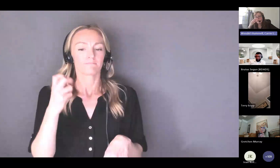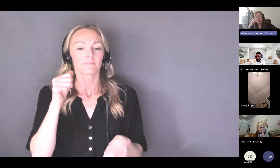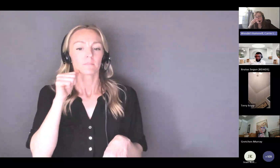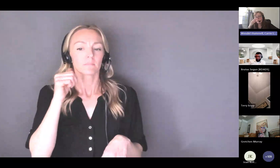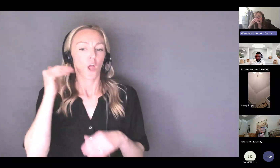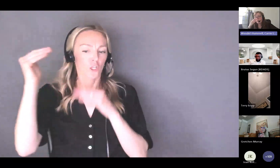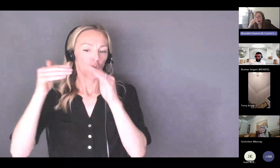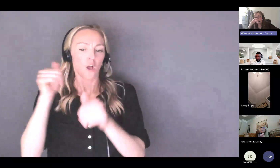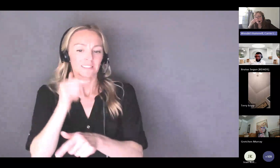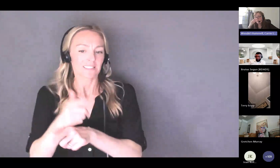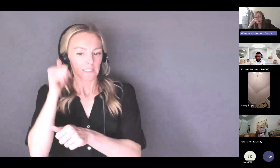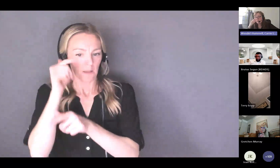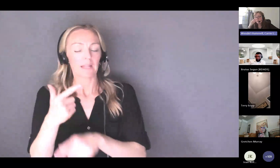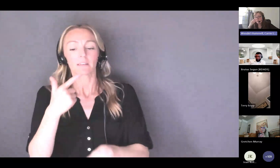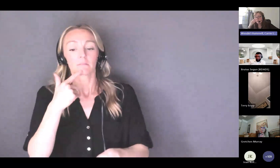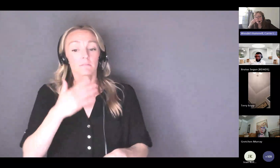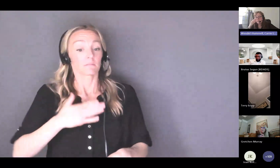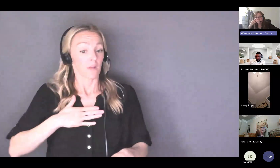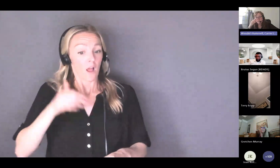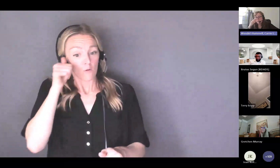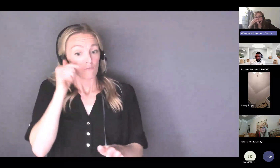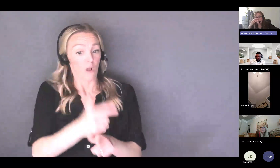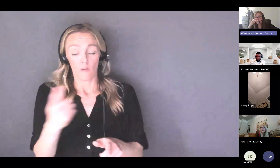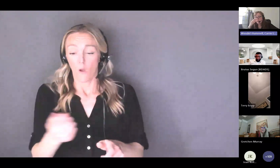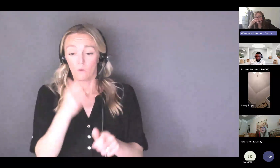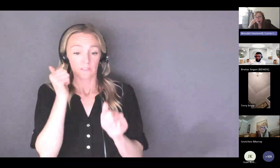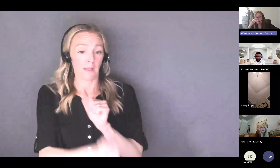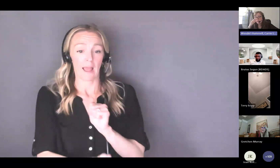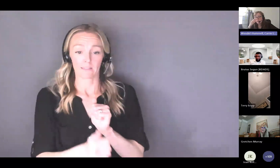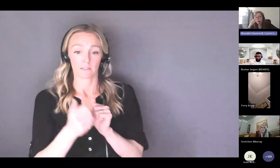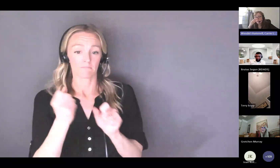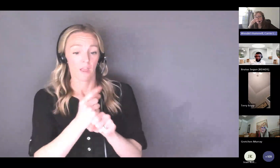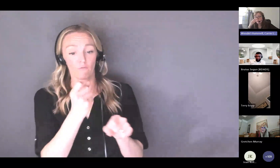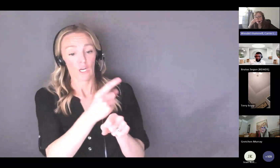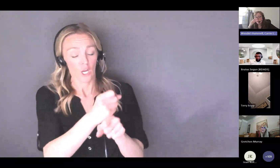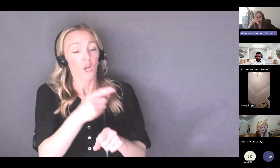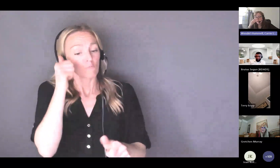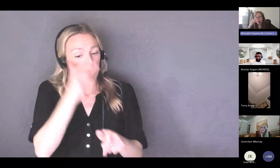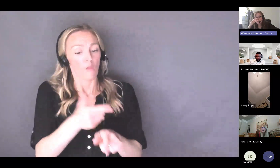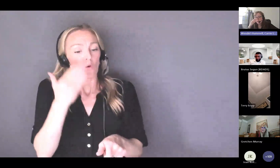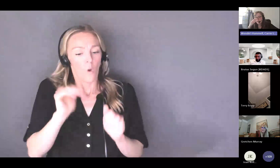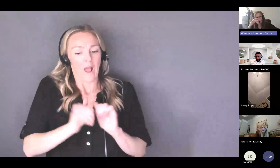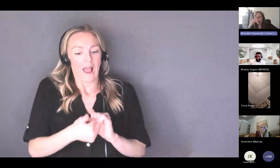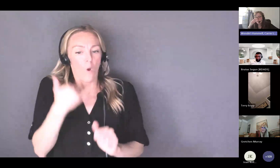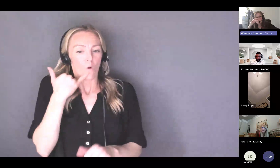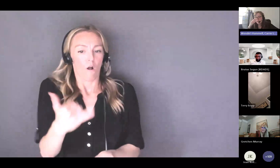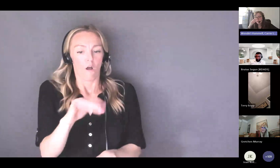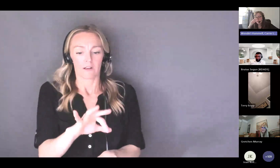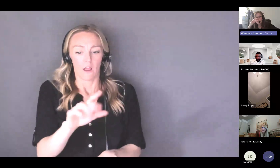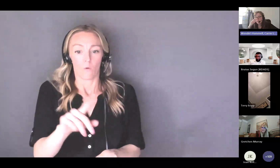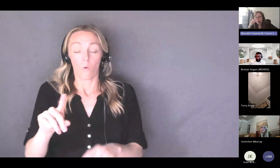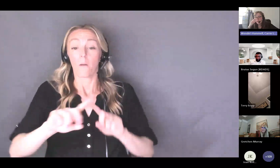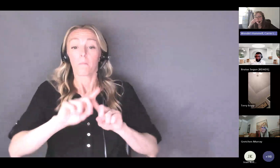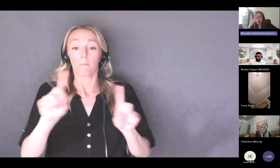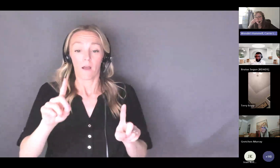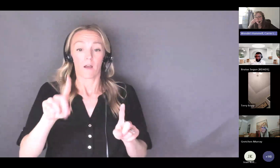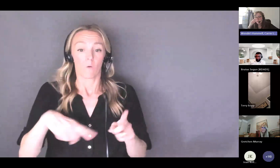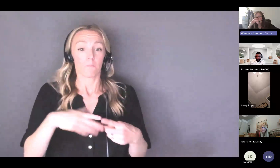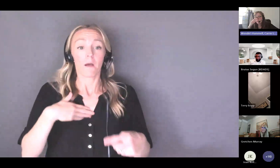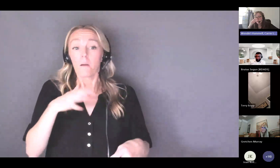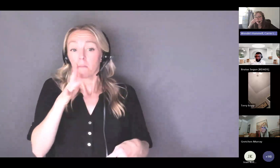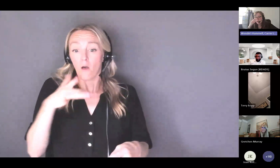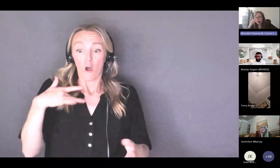my brother passes this every year because he can tell you how to call 911. But when my mother had a heart attack, he did not know what